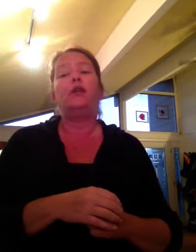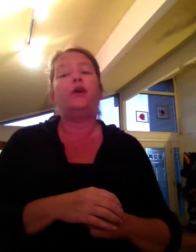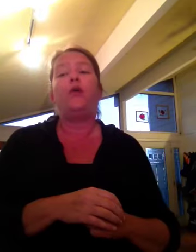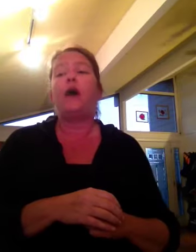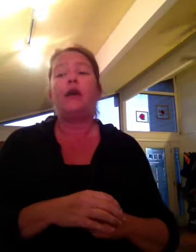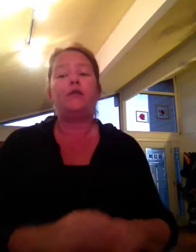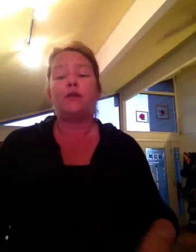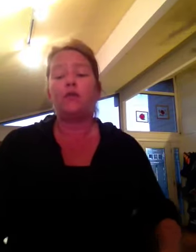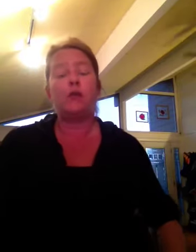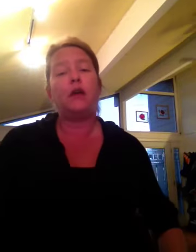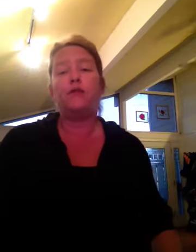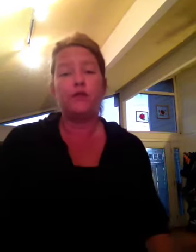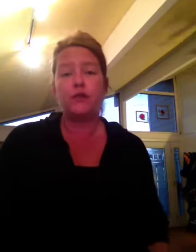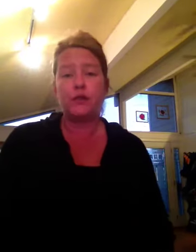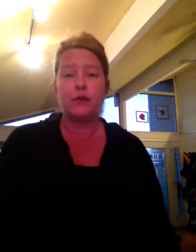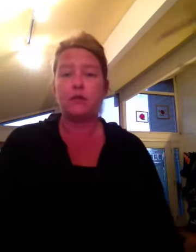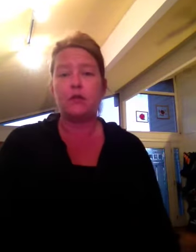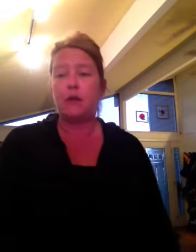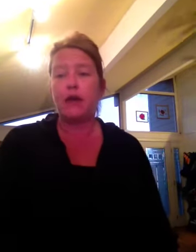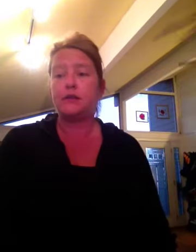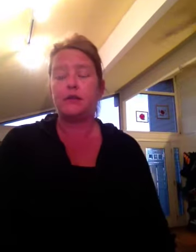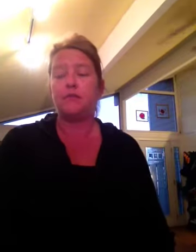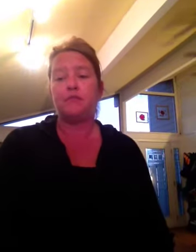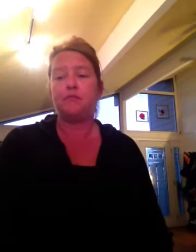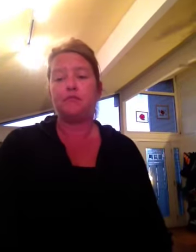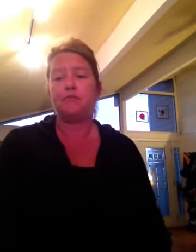No, I have never applied for food stamps in the past.